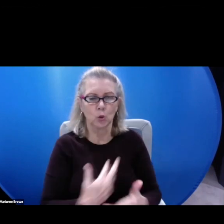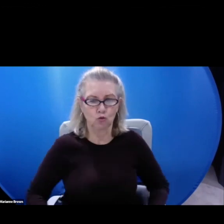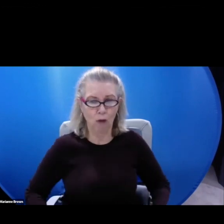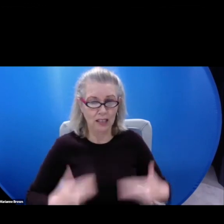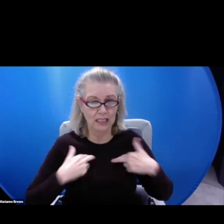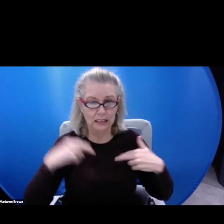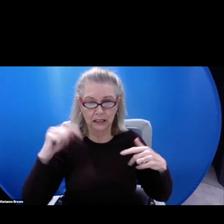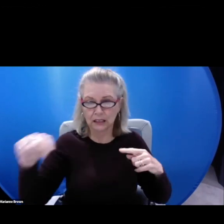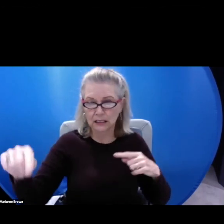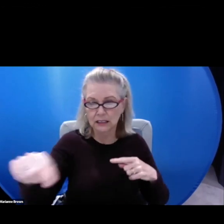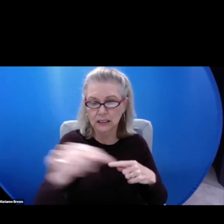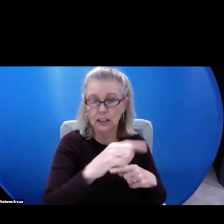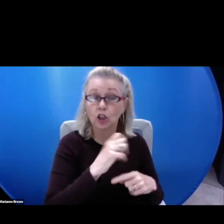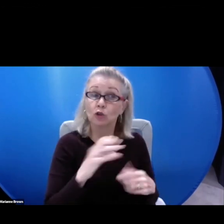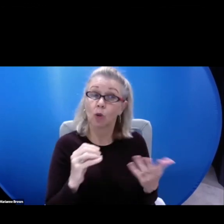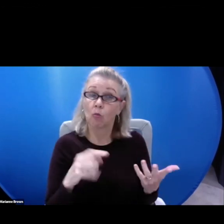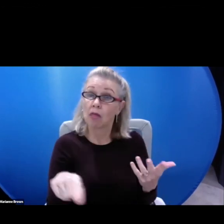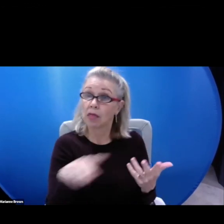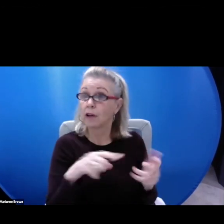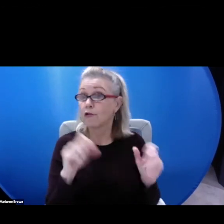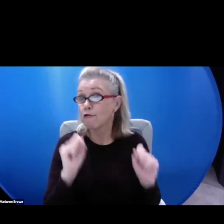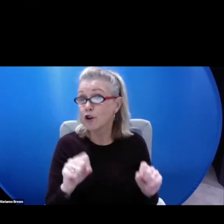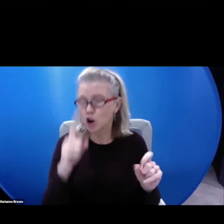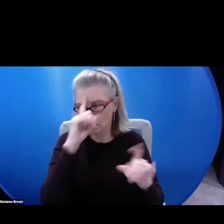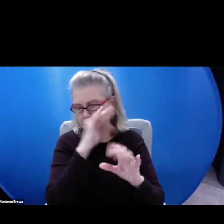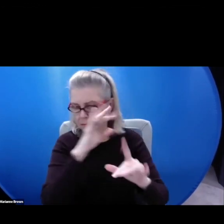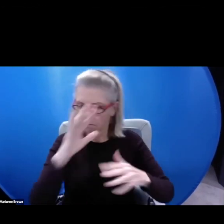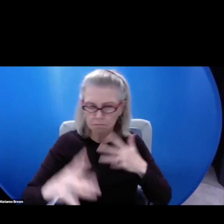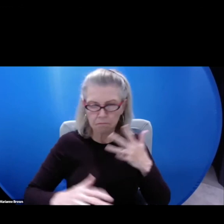could envision their activities.